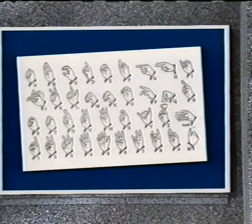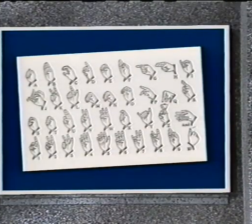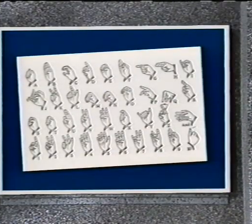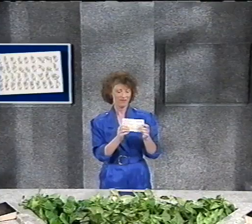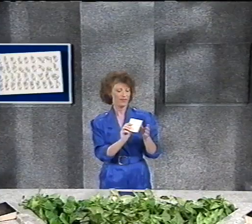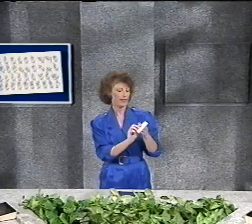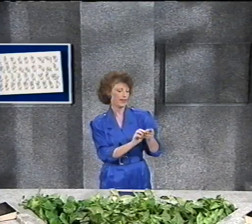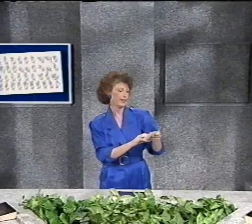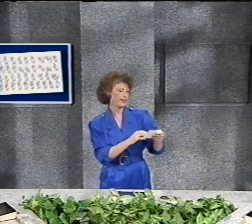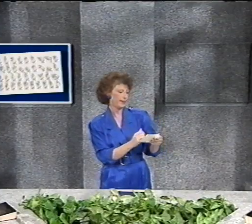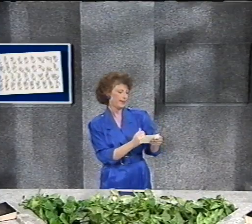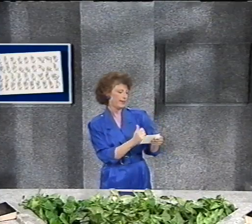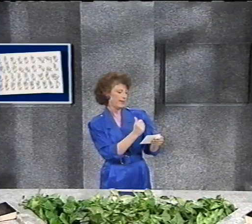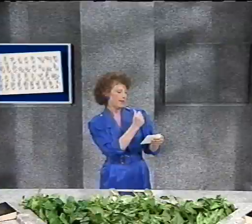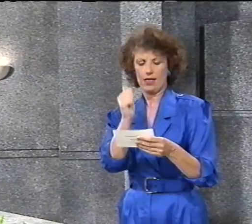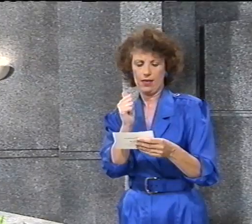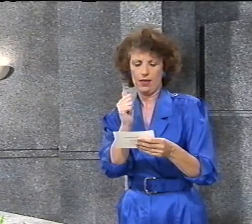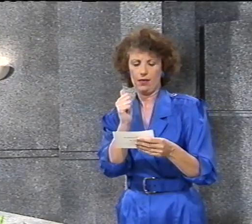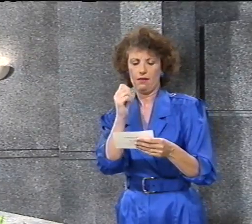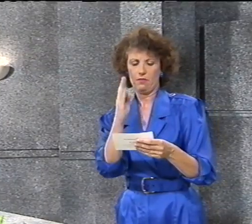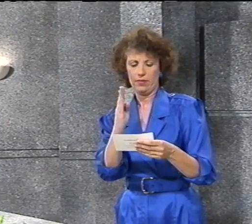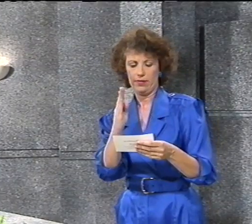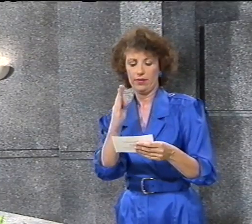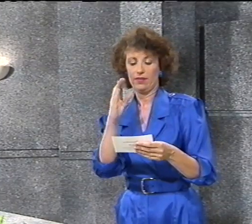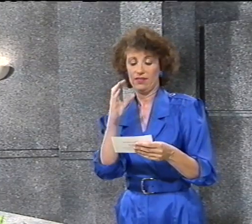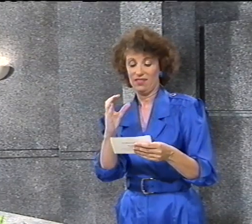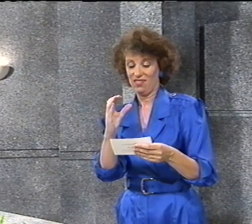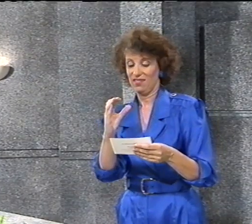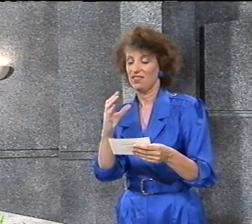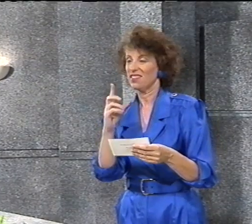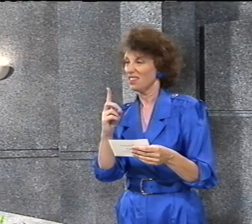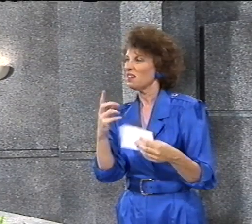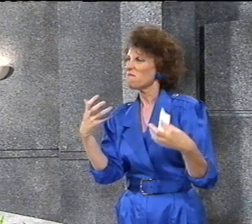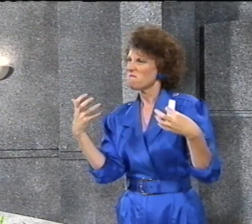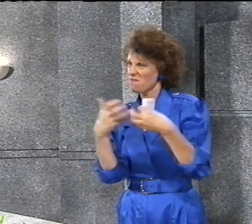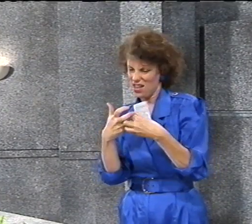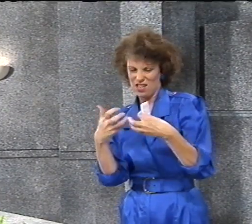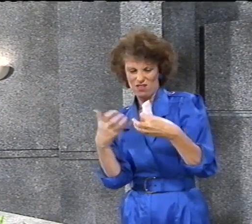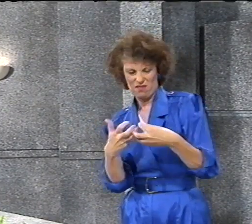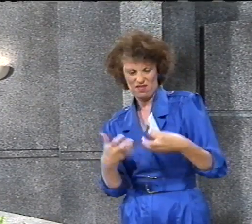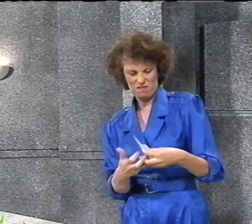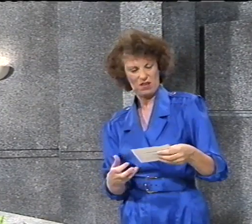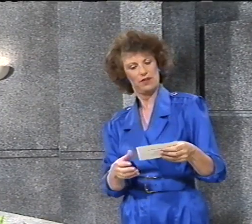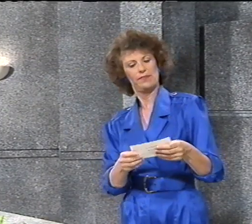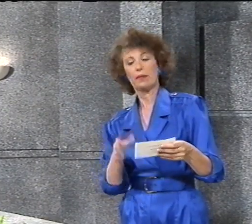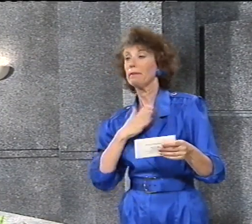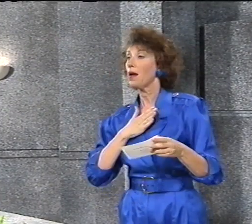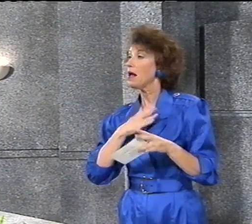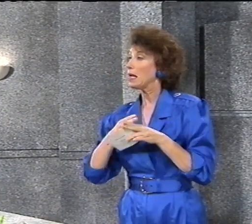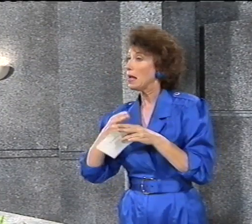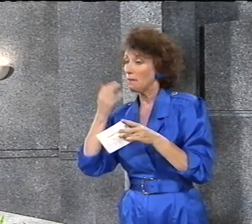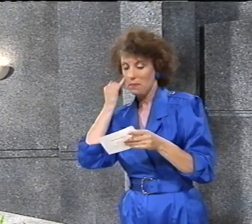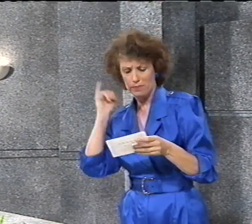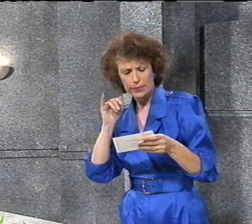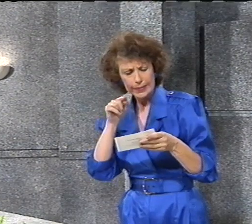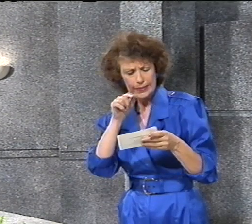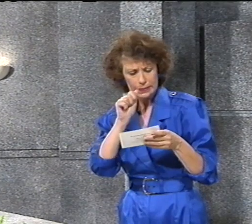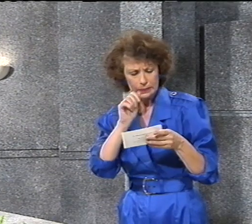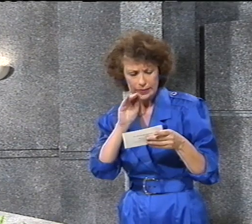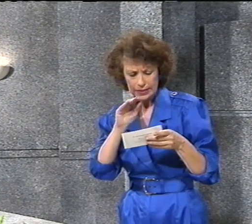this approach is that the learner then tries to match the hand shape with each individual letter. For example, if I want to